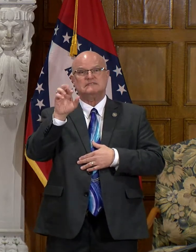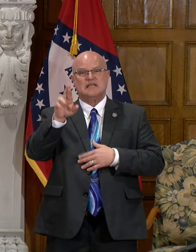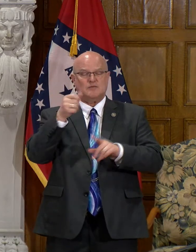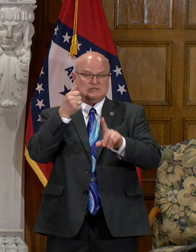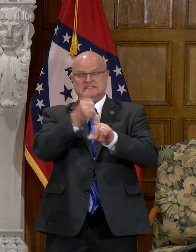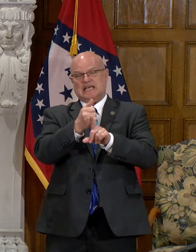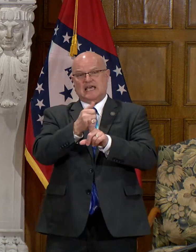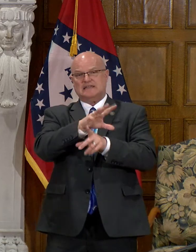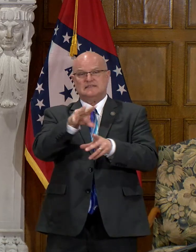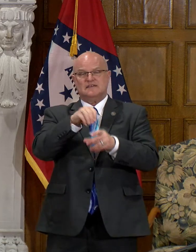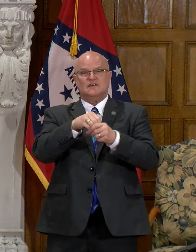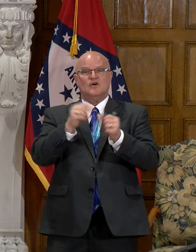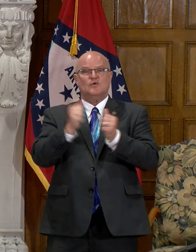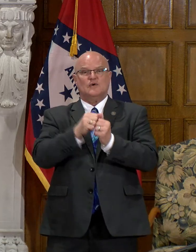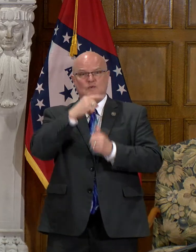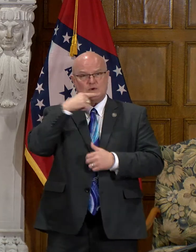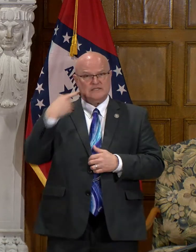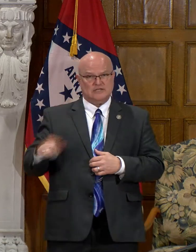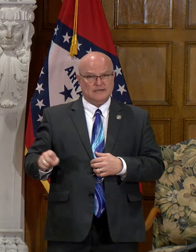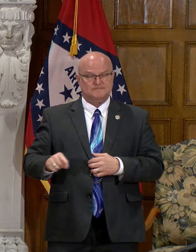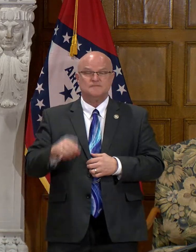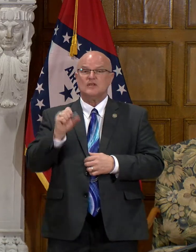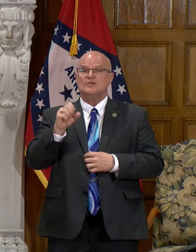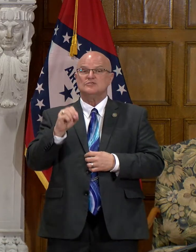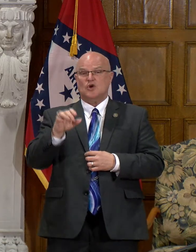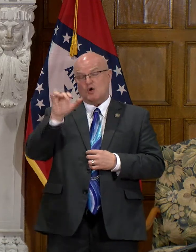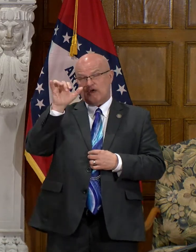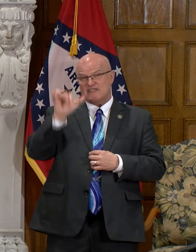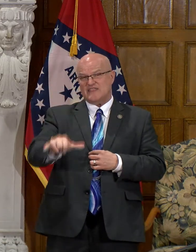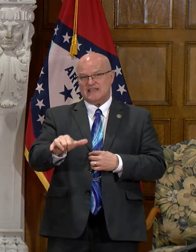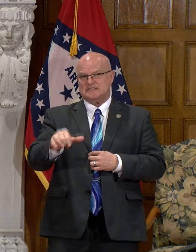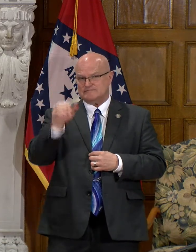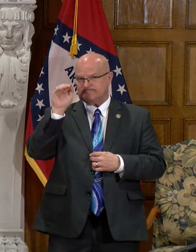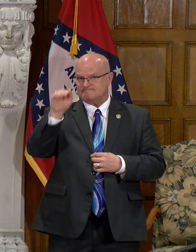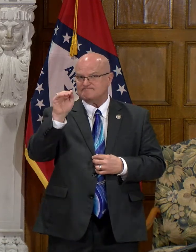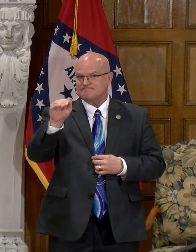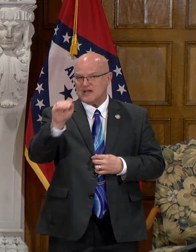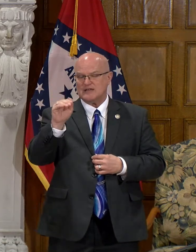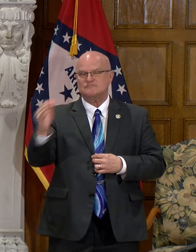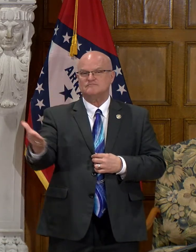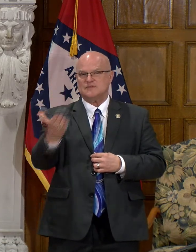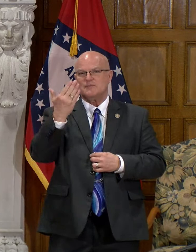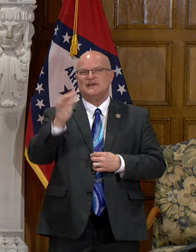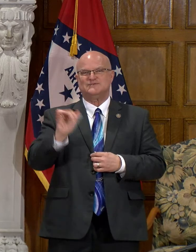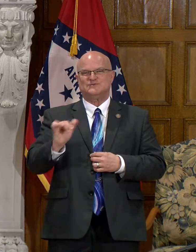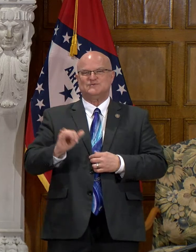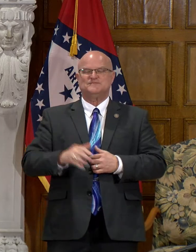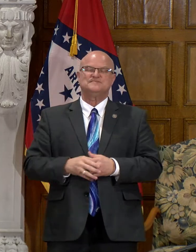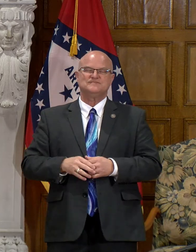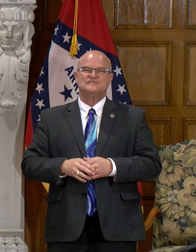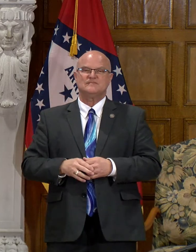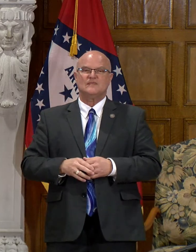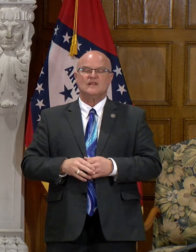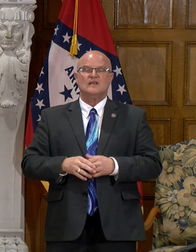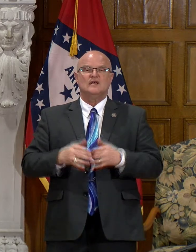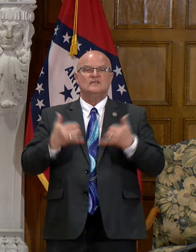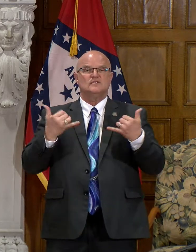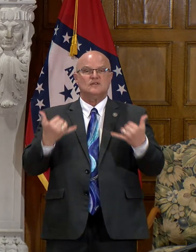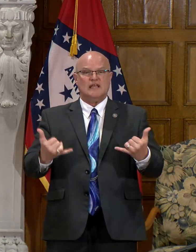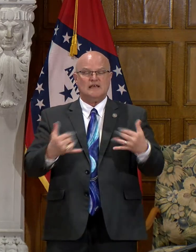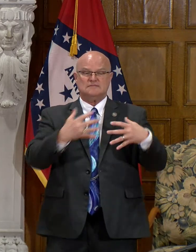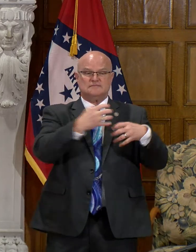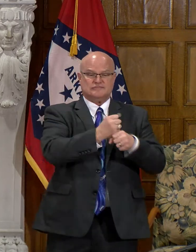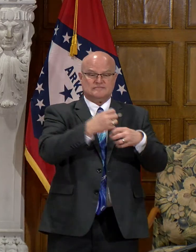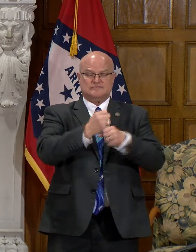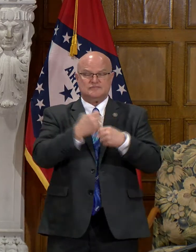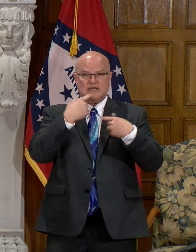has been engaged by Russia. And so that's a reminder that will be coming out as well. And so with those